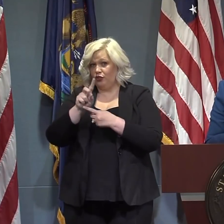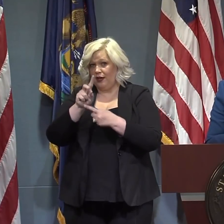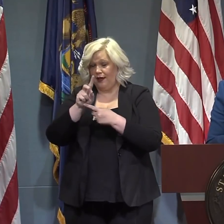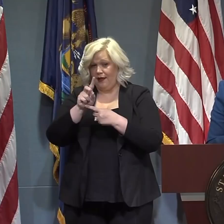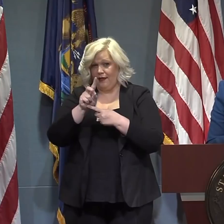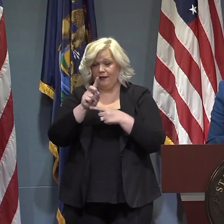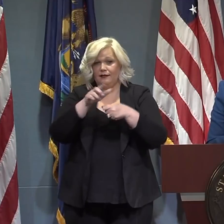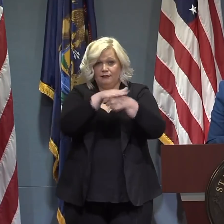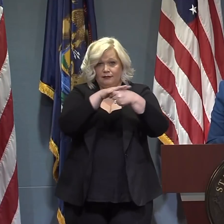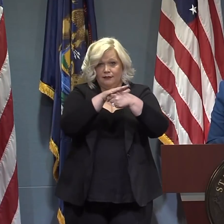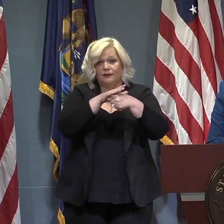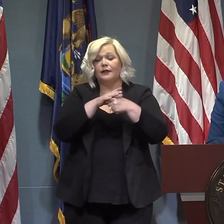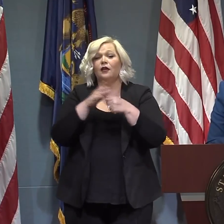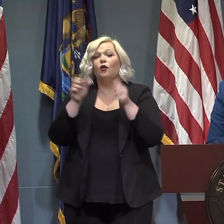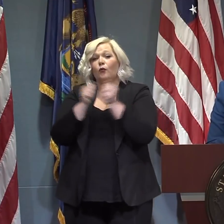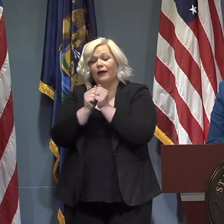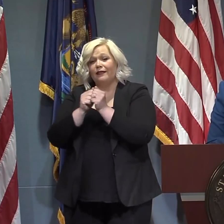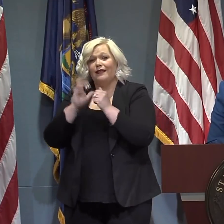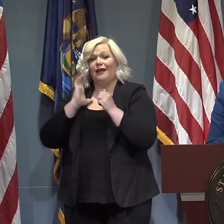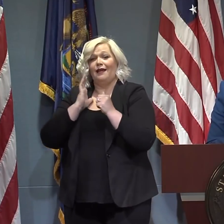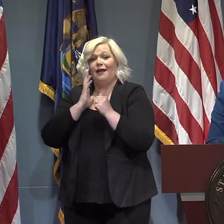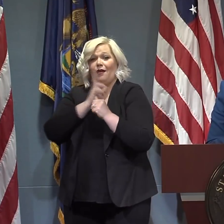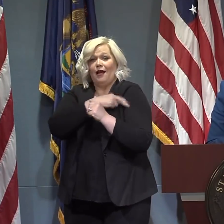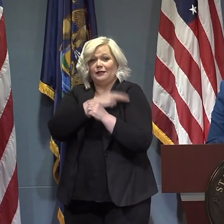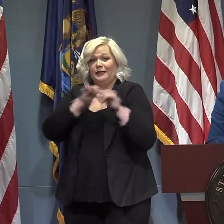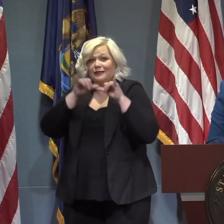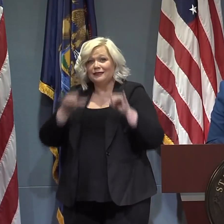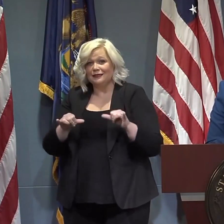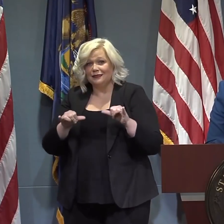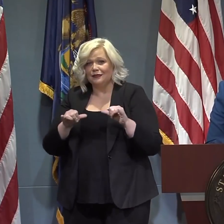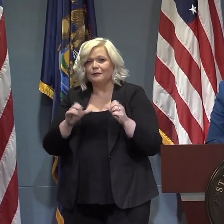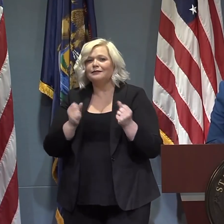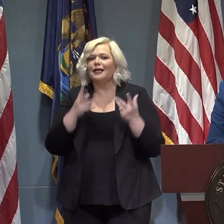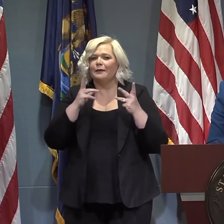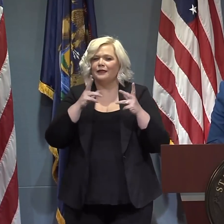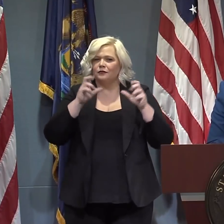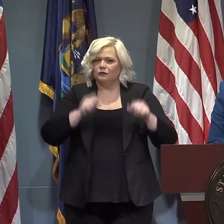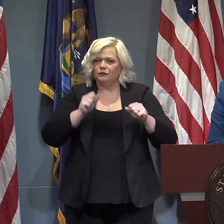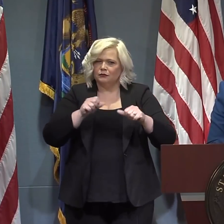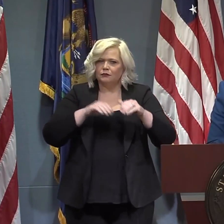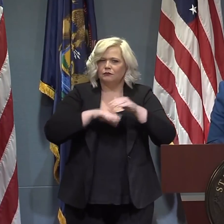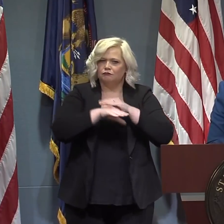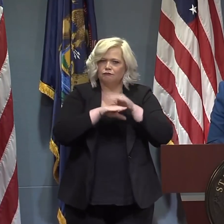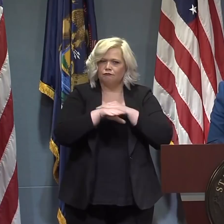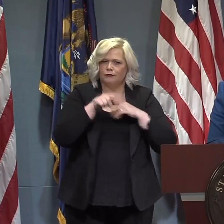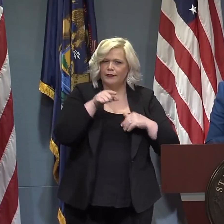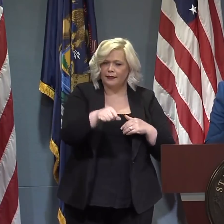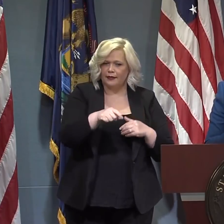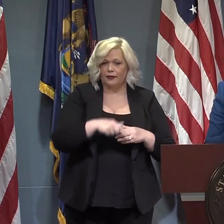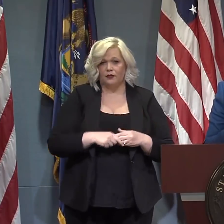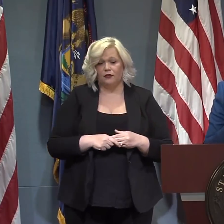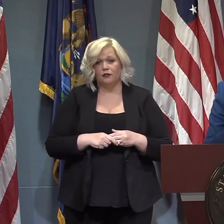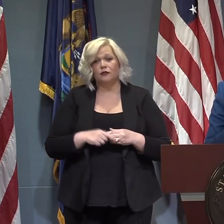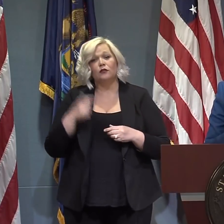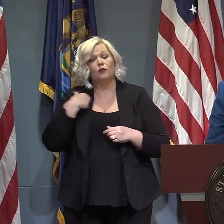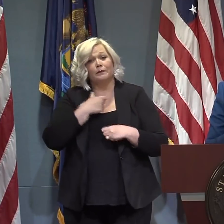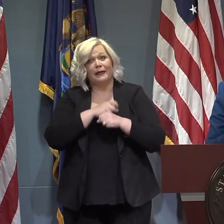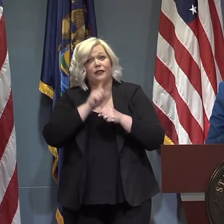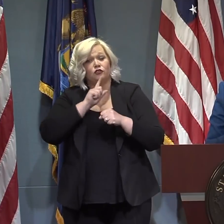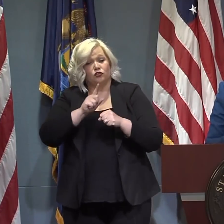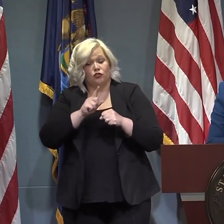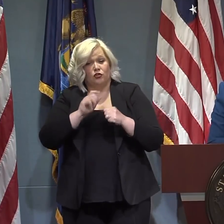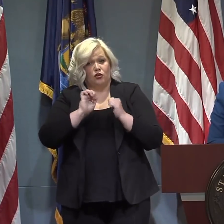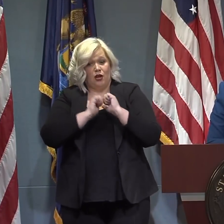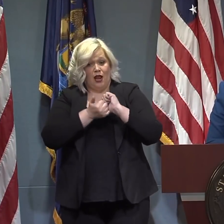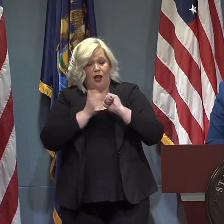of the geography of our healthcare systems. We're looking at this epidemic to ensure that the density and trajectory